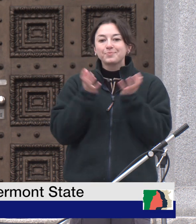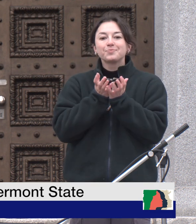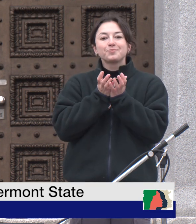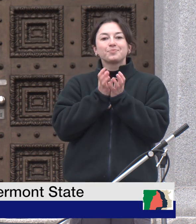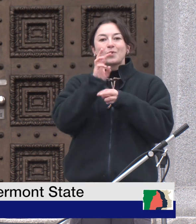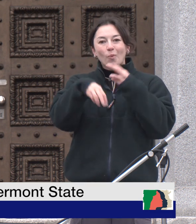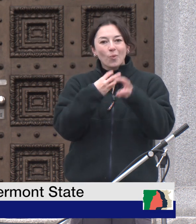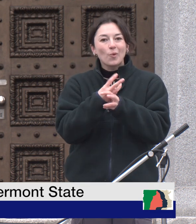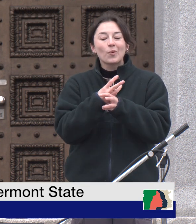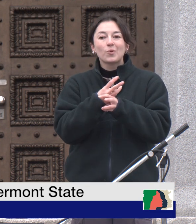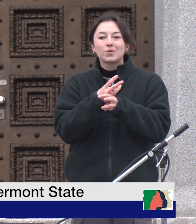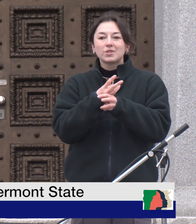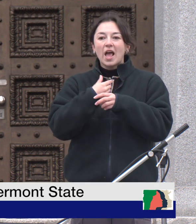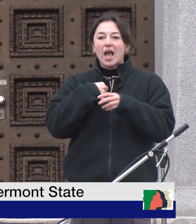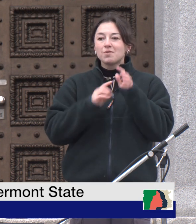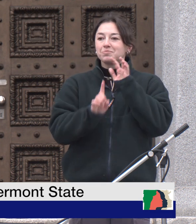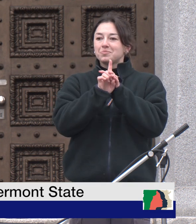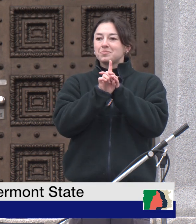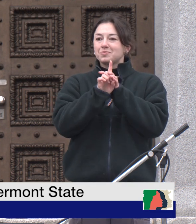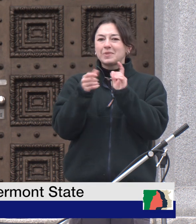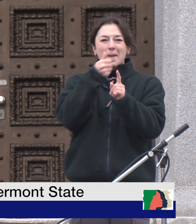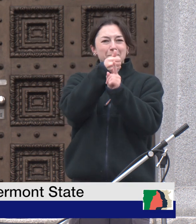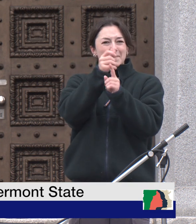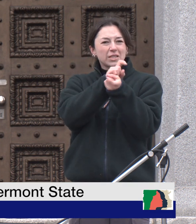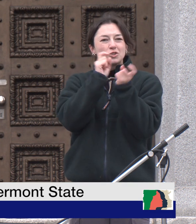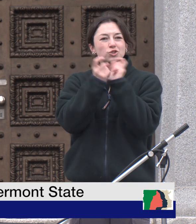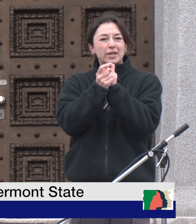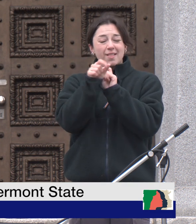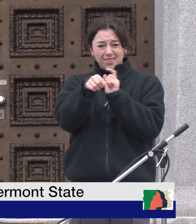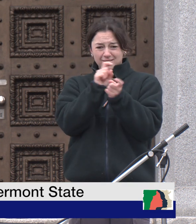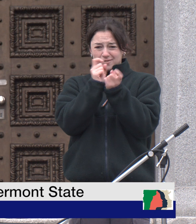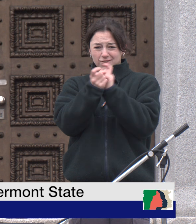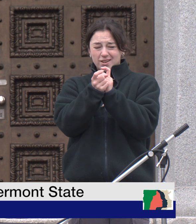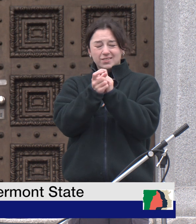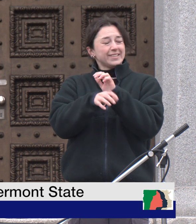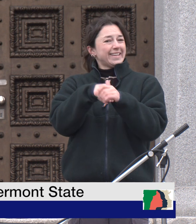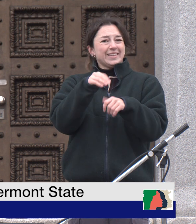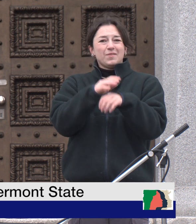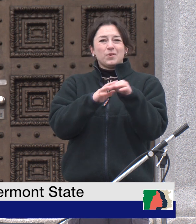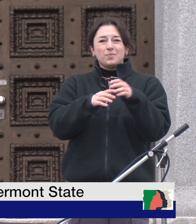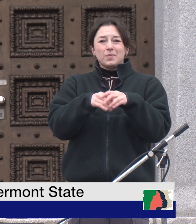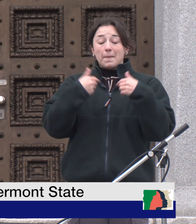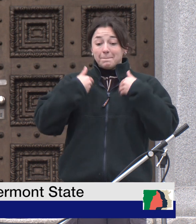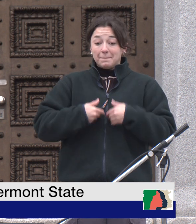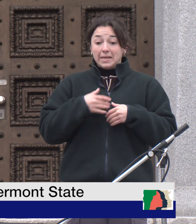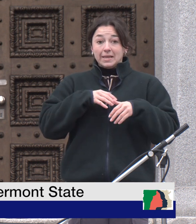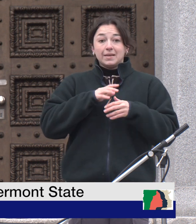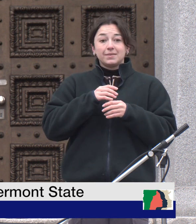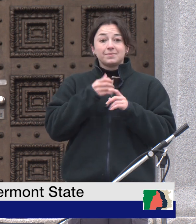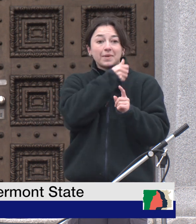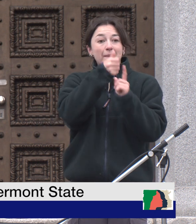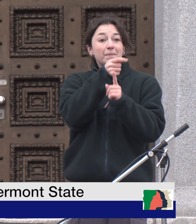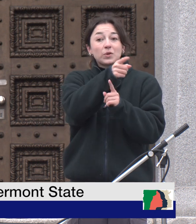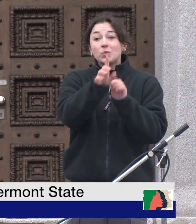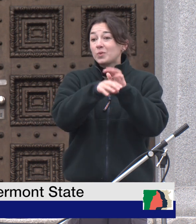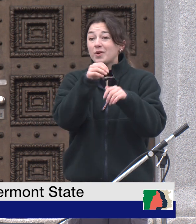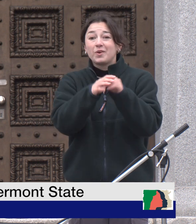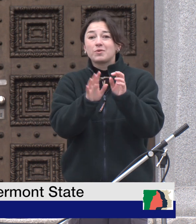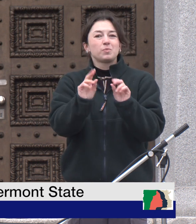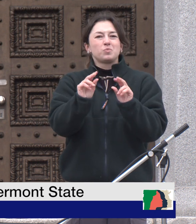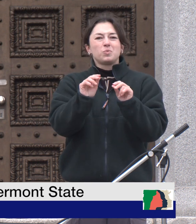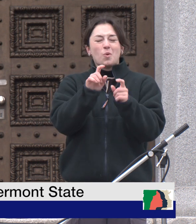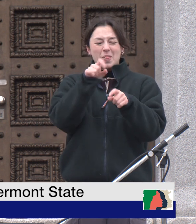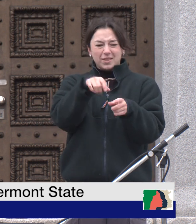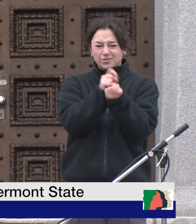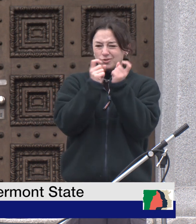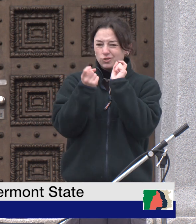change. Change is what is uncomfortable. We do not make others uncomfortable. Change is what